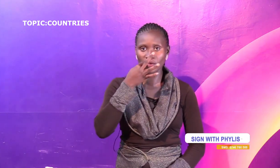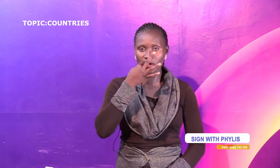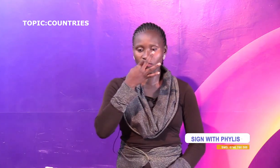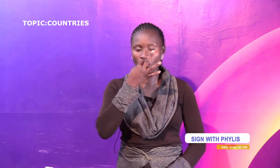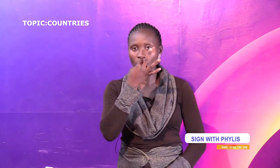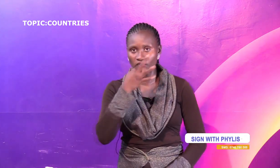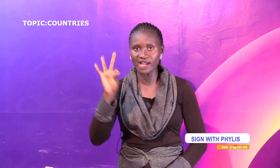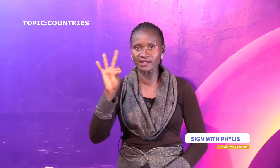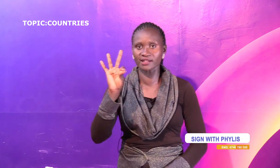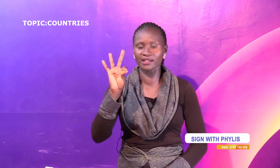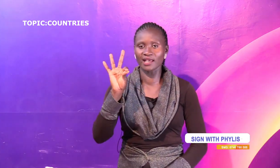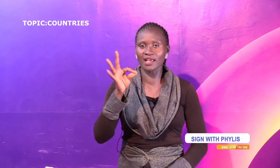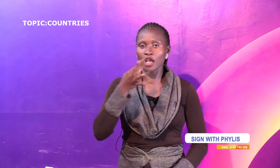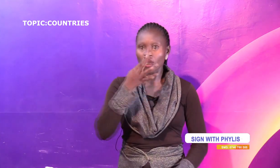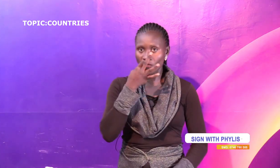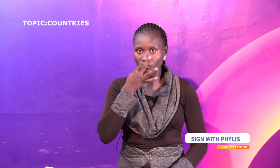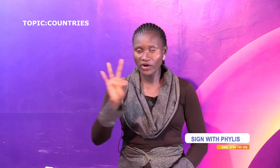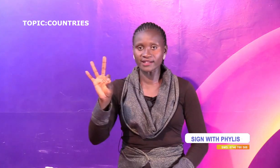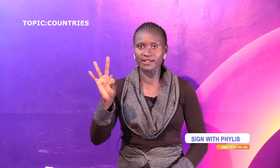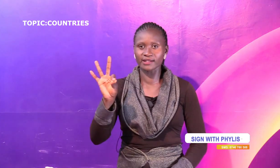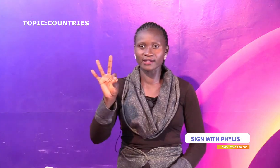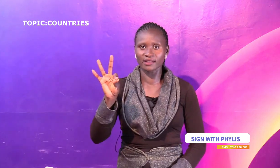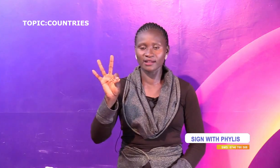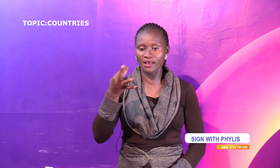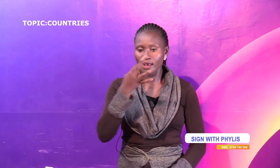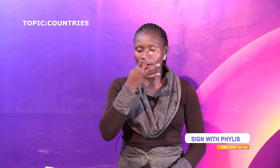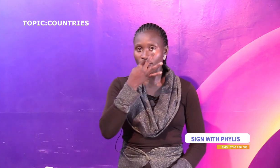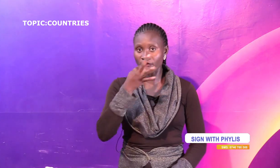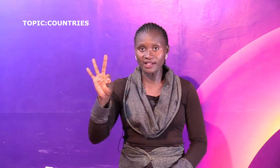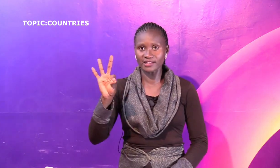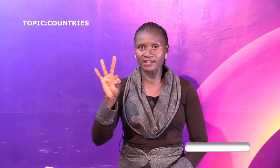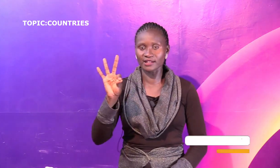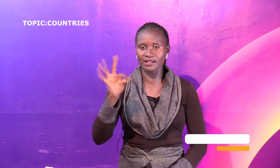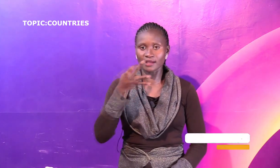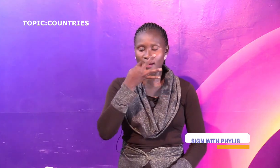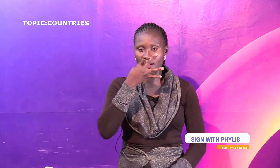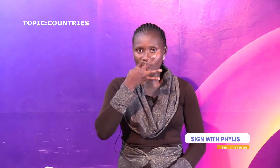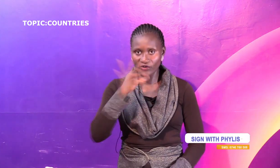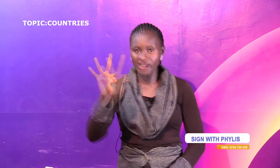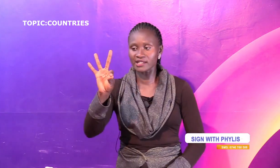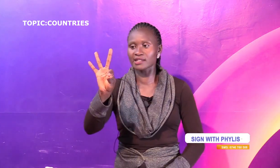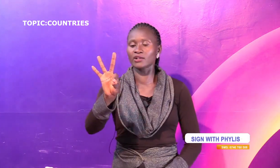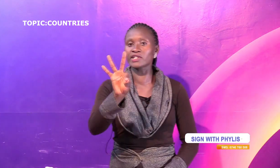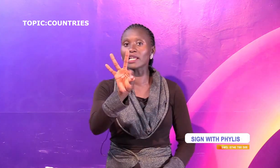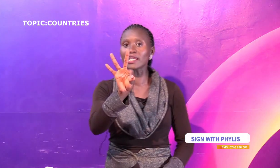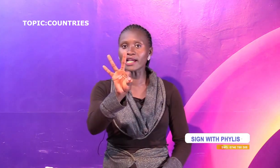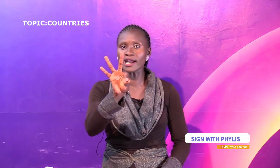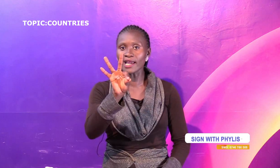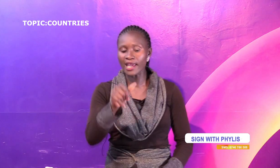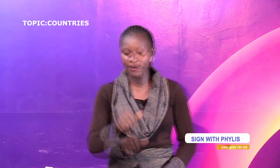So France, France, France, France, using letter F.